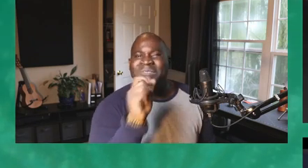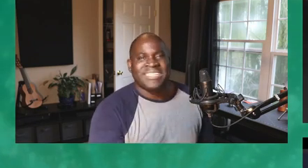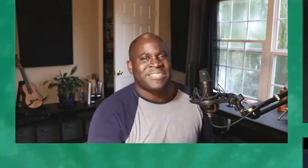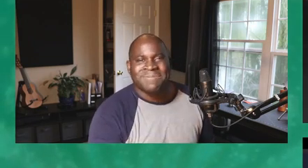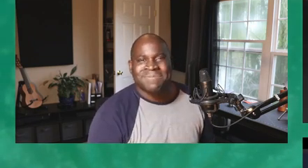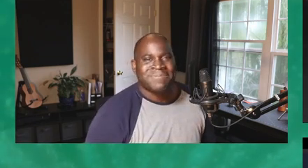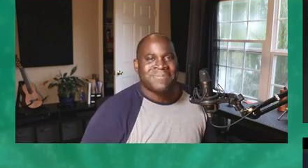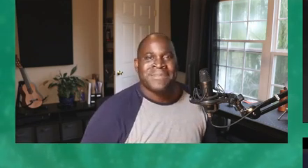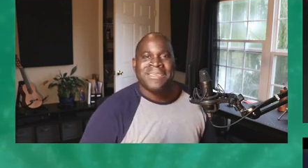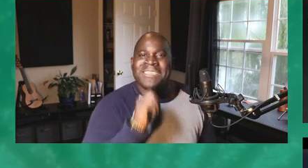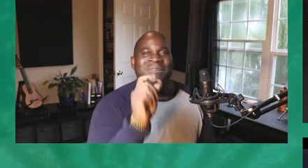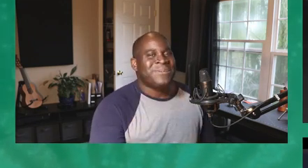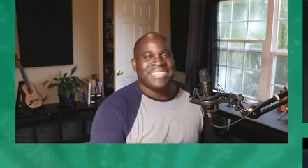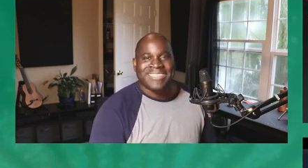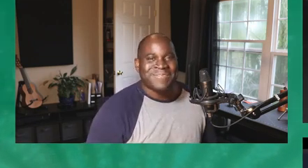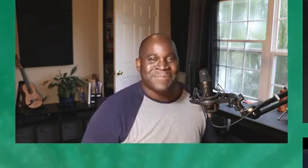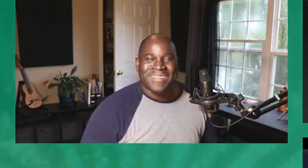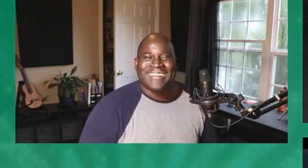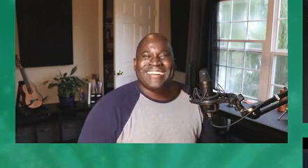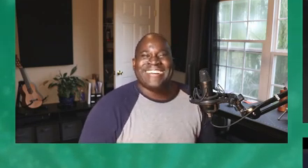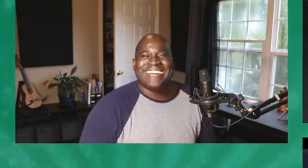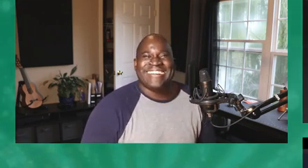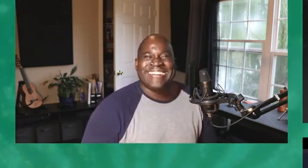like, you don't need it. You don't need it.